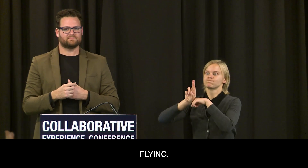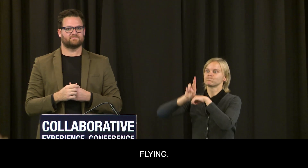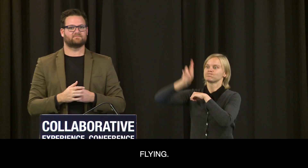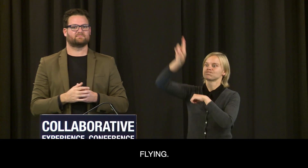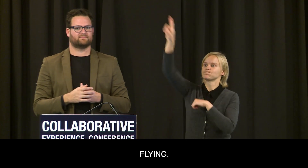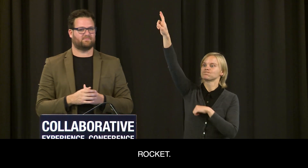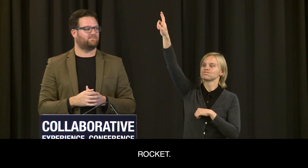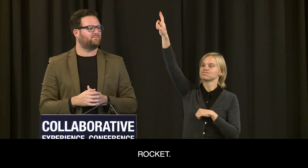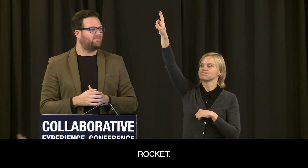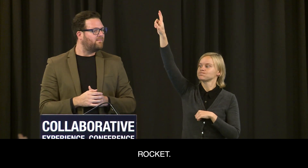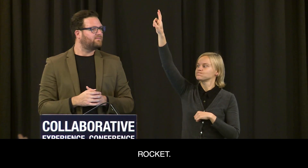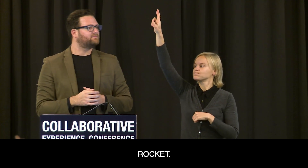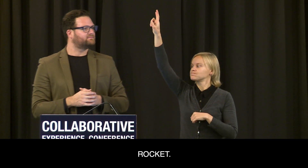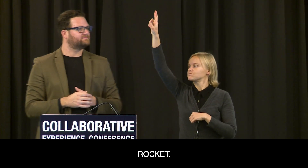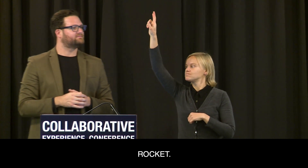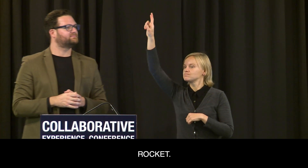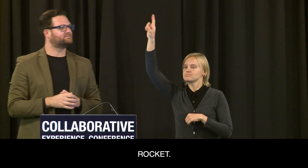flying, rocket,